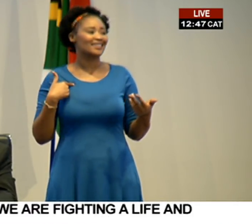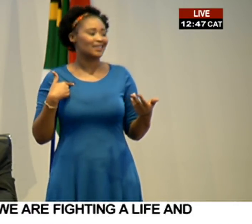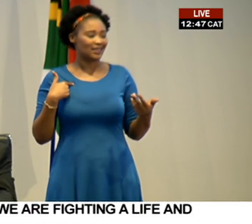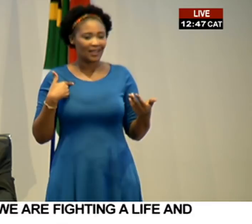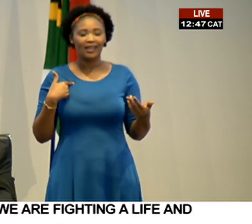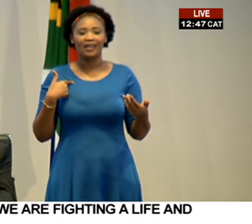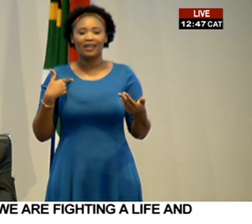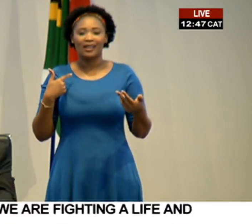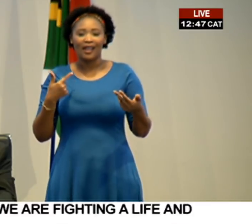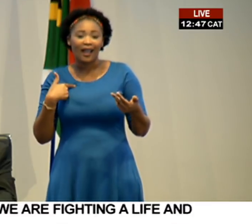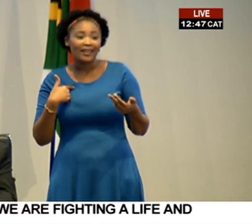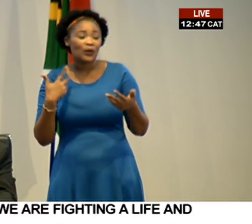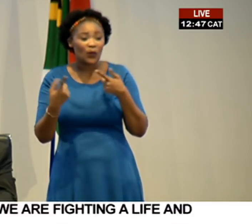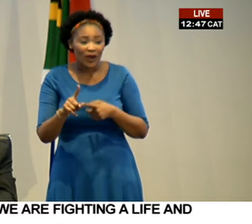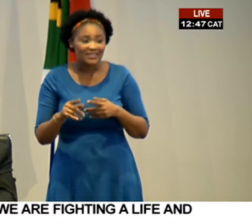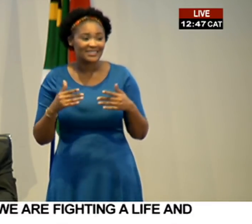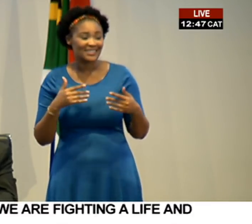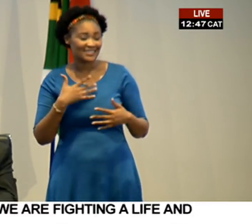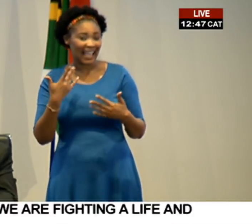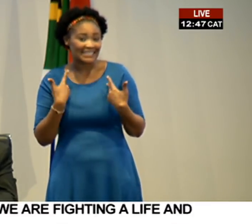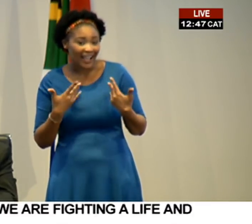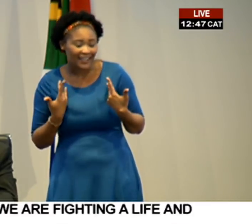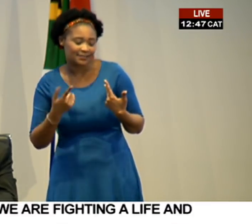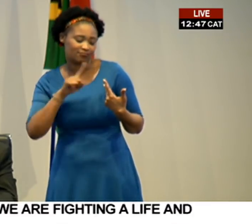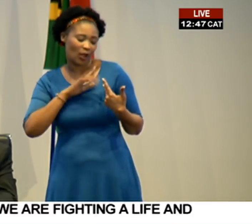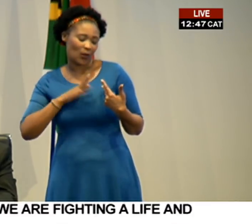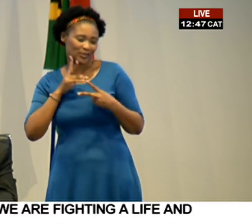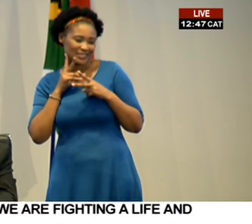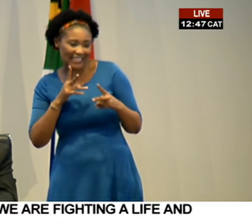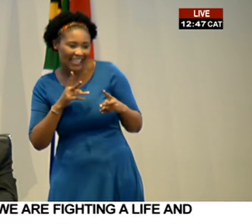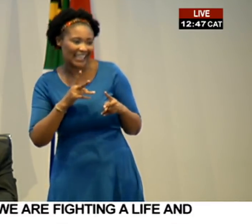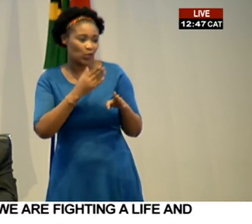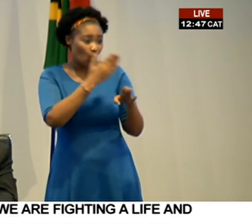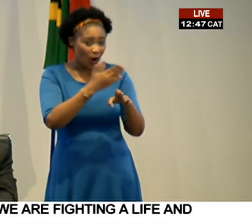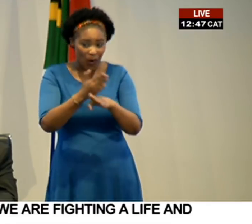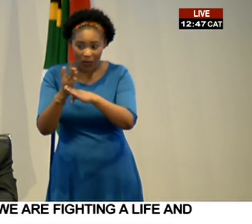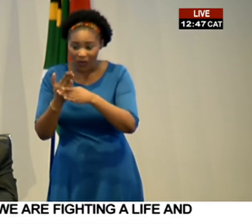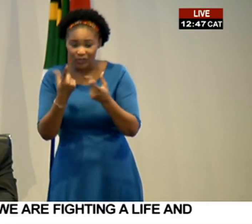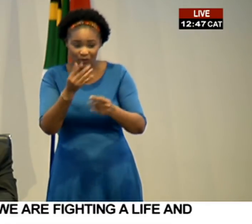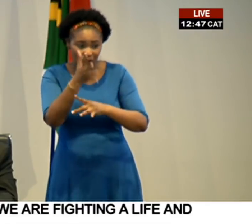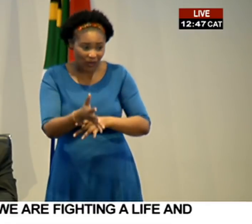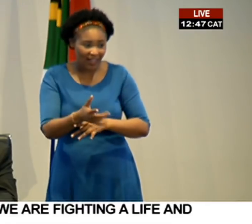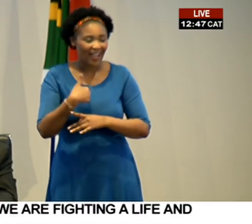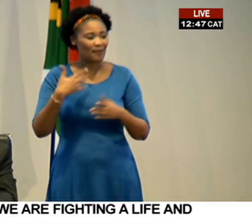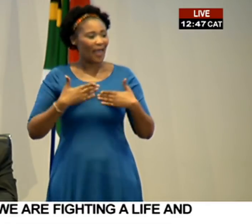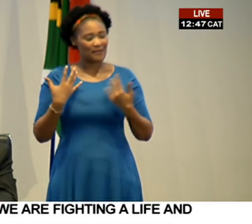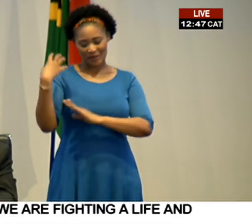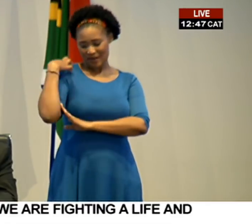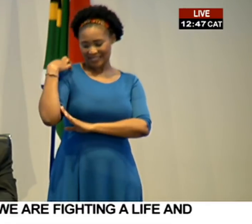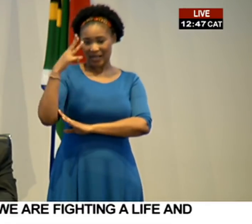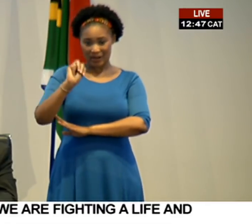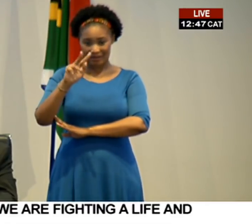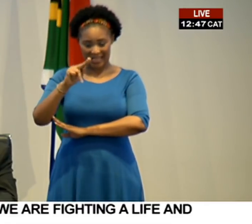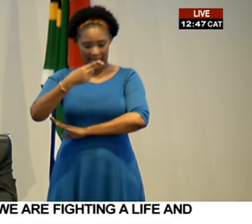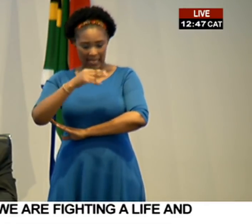to the further work that needs to be done here. And I'm glad that Minister Mkhize will be